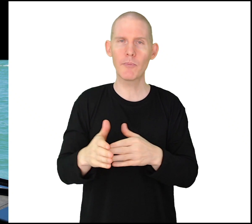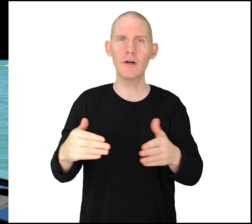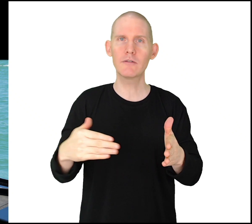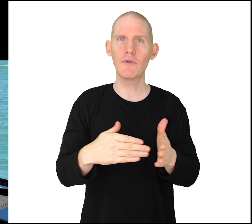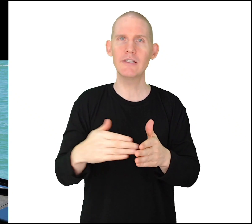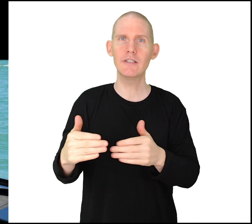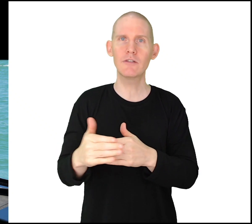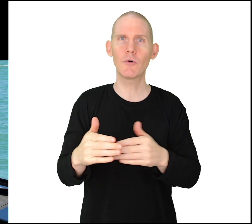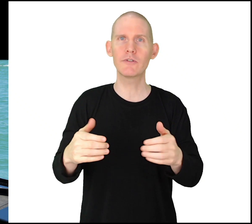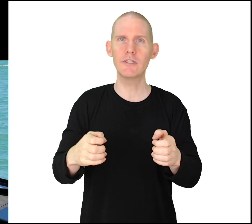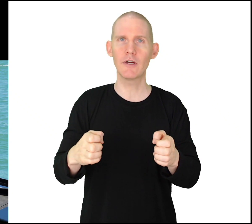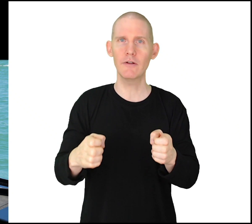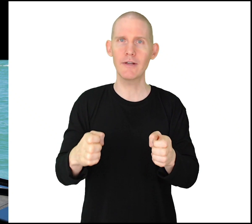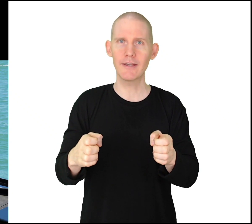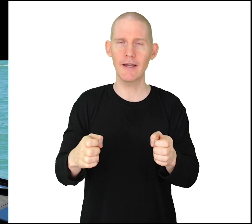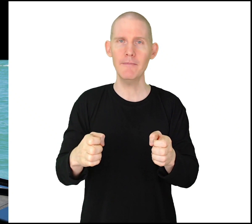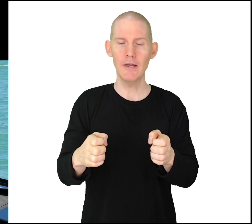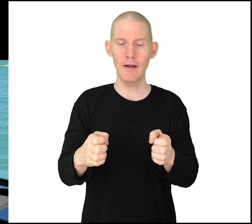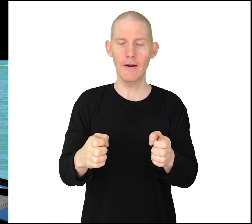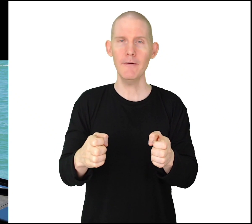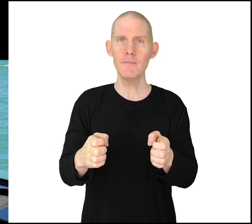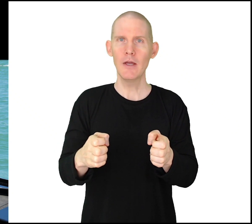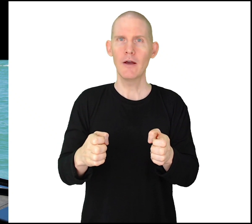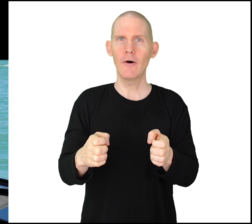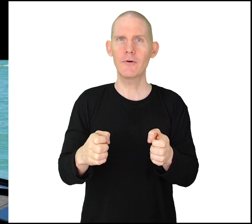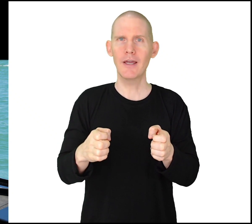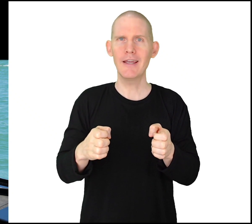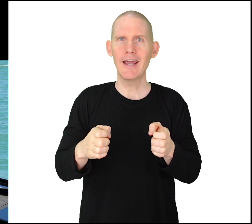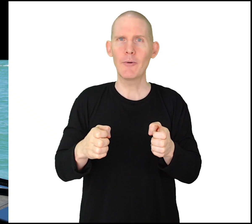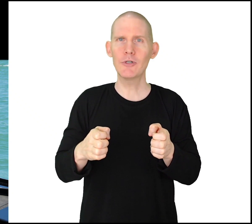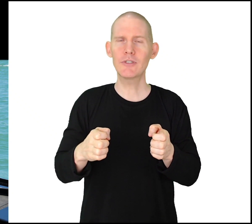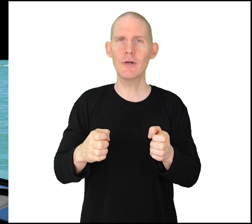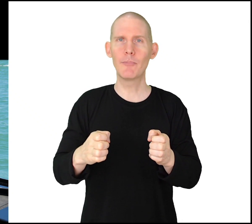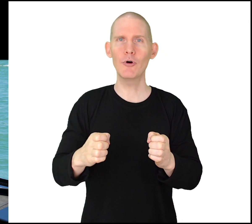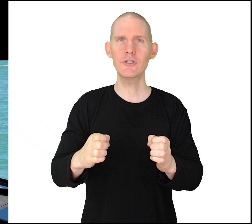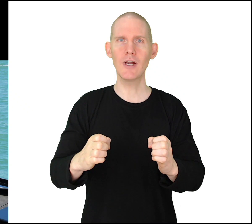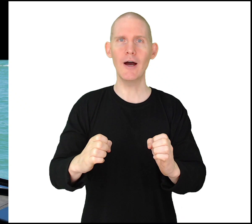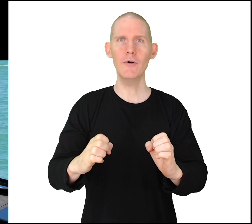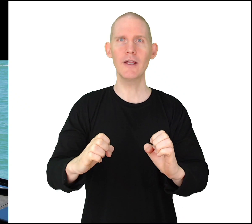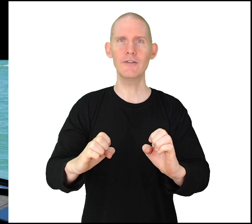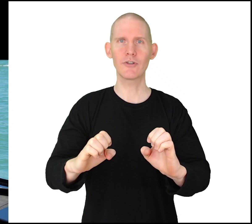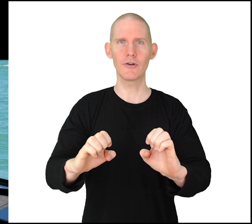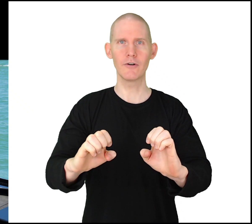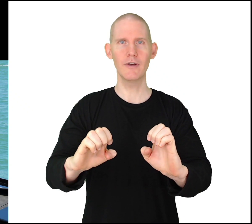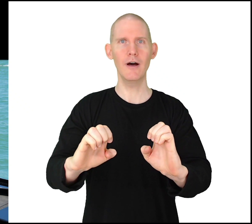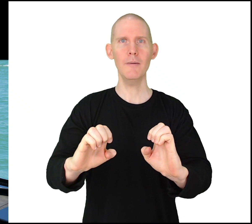parts facing towards each other like that. Okay, and we're just going to push out and turn up.